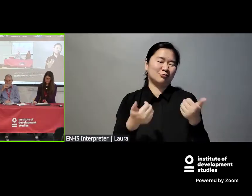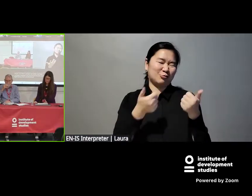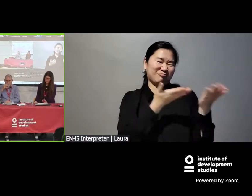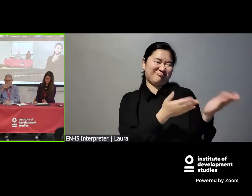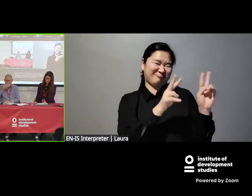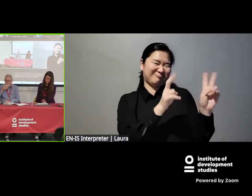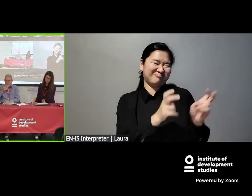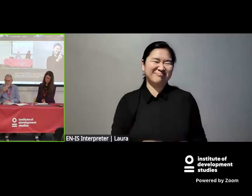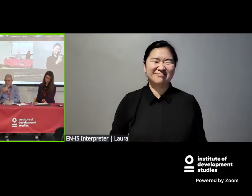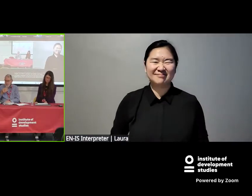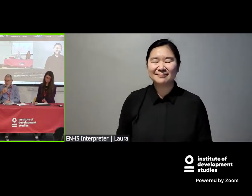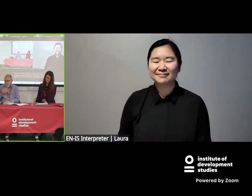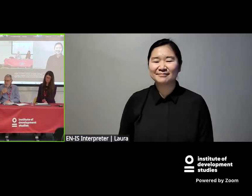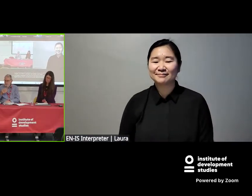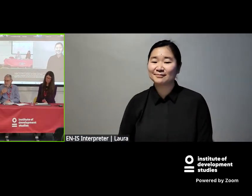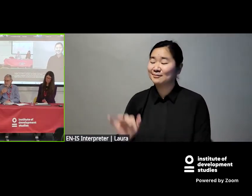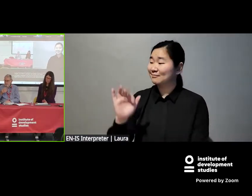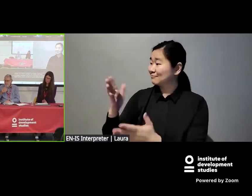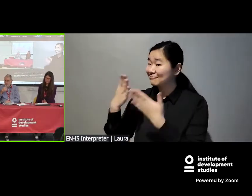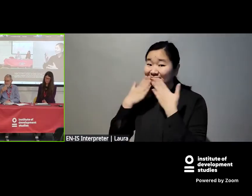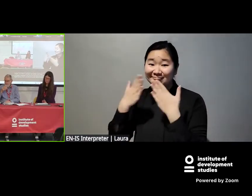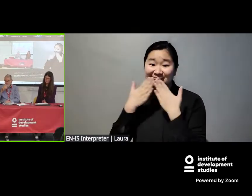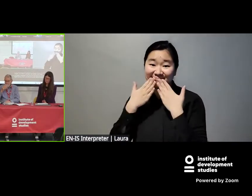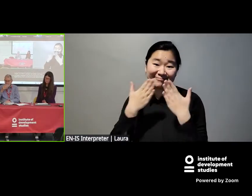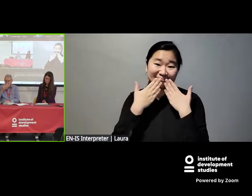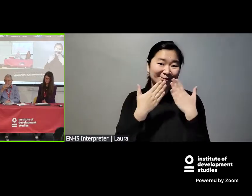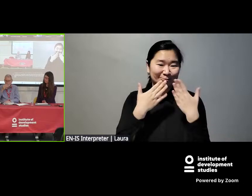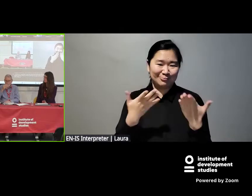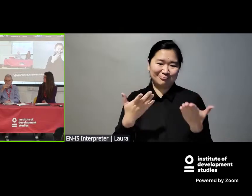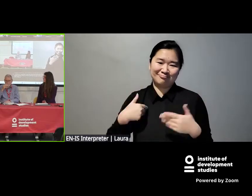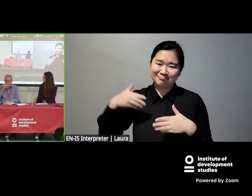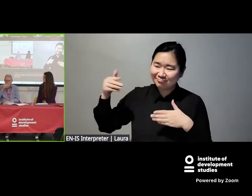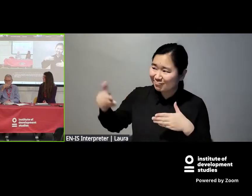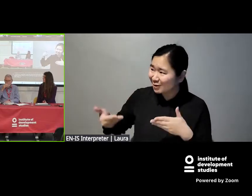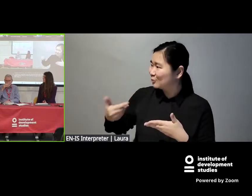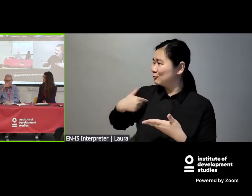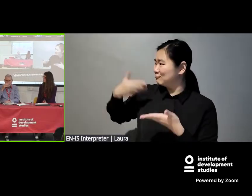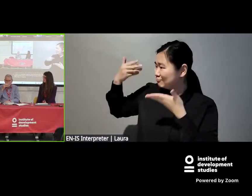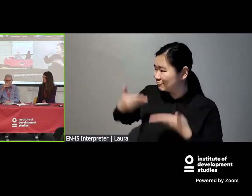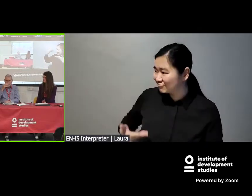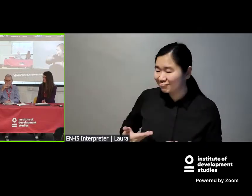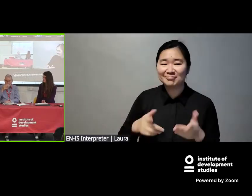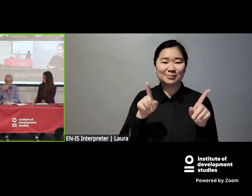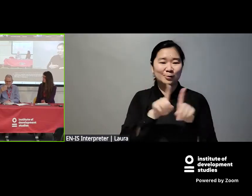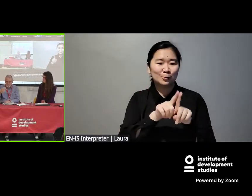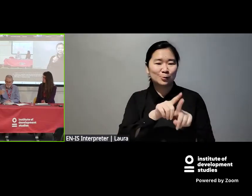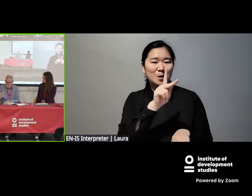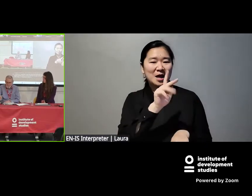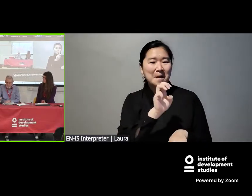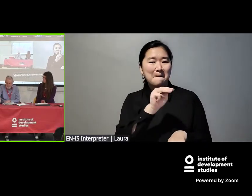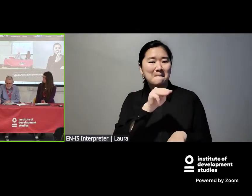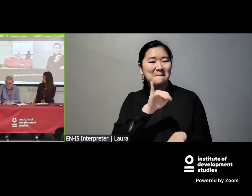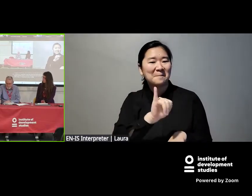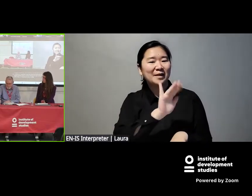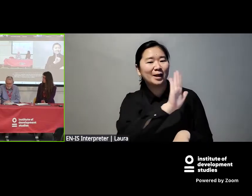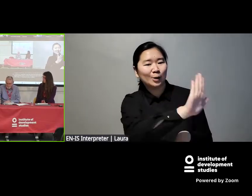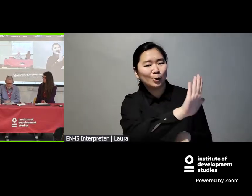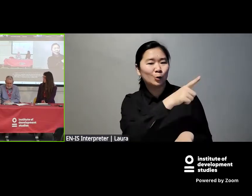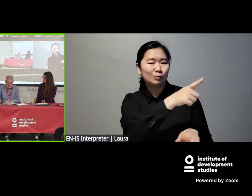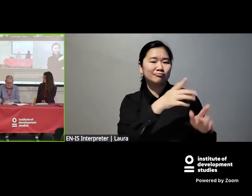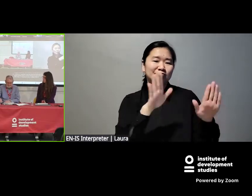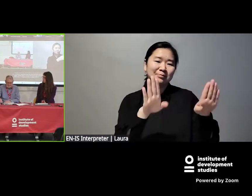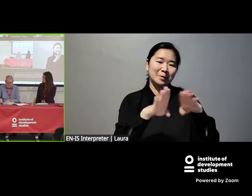and Brigitte, you know, it really was a team effort. And for me, it's personally been one of the highlights of my career working with them, and I'm very